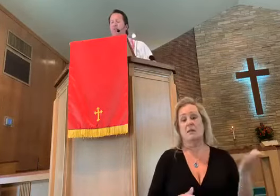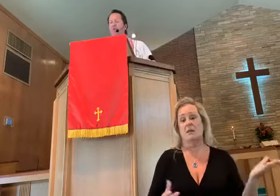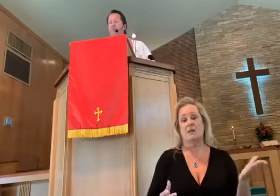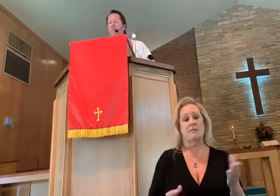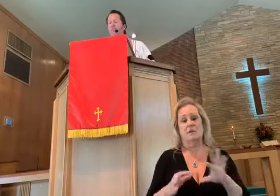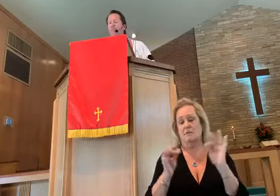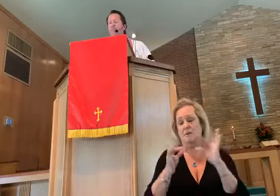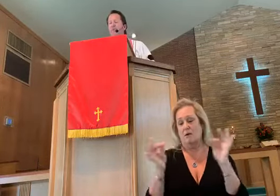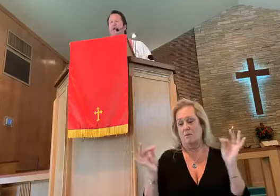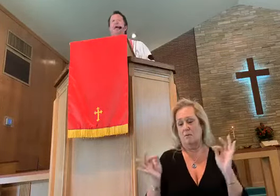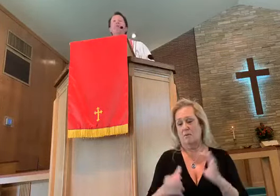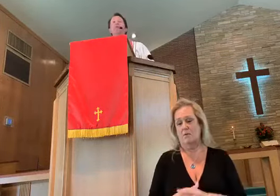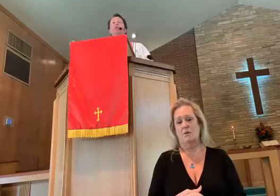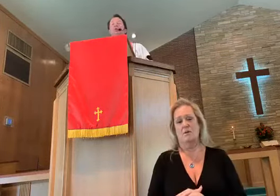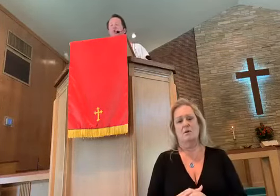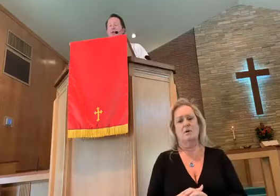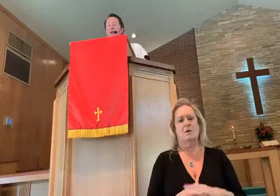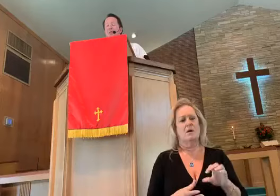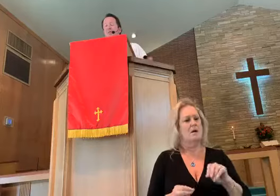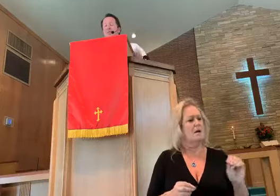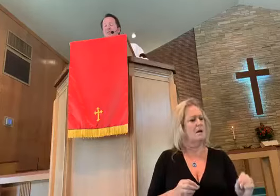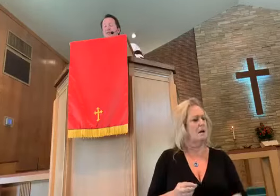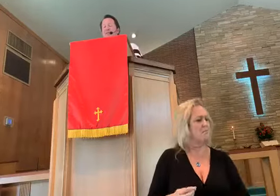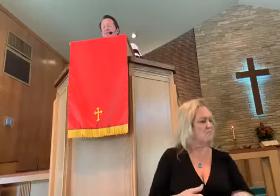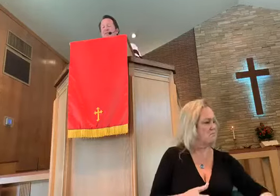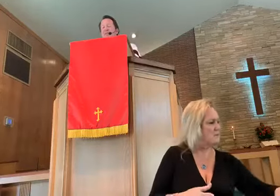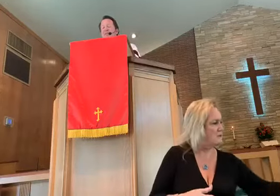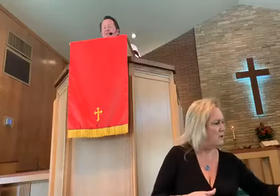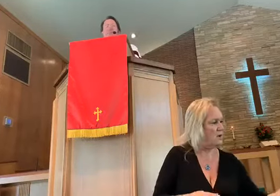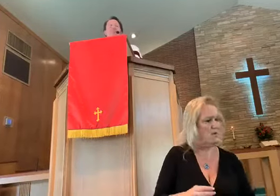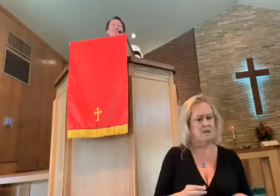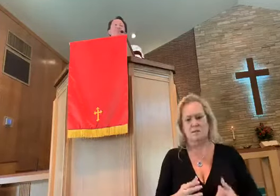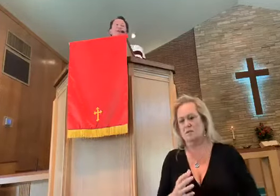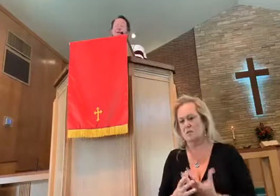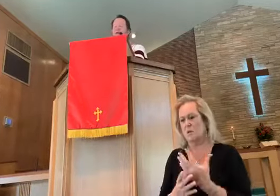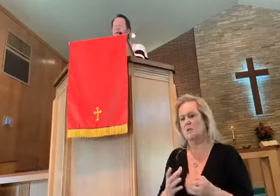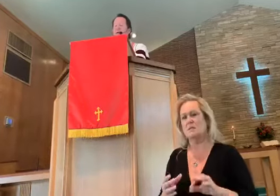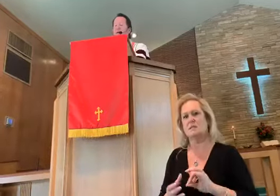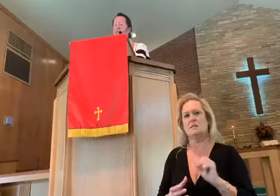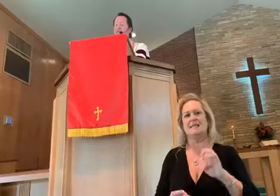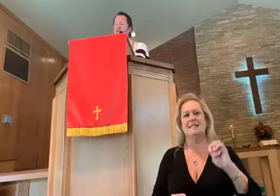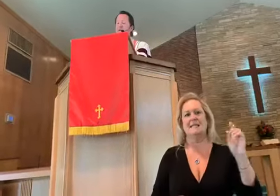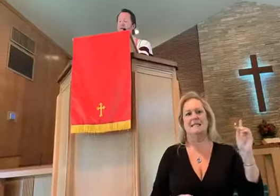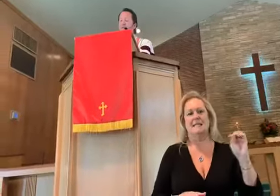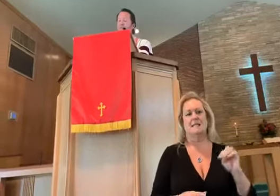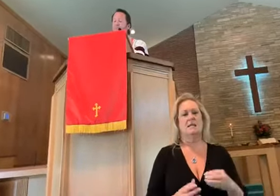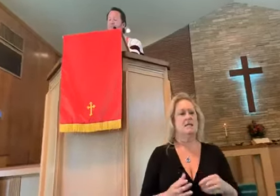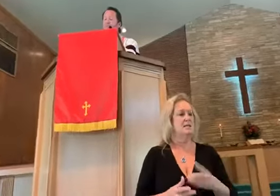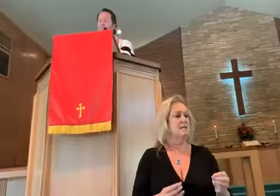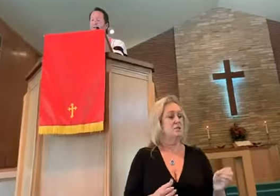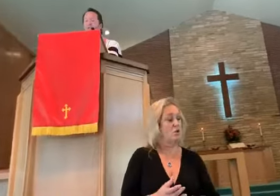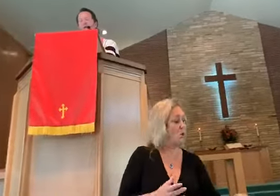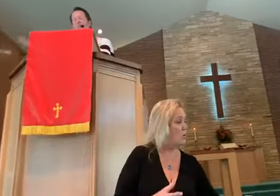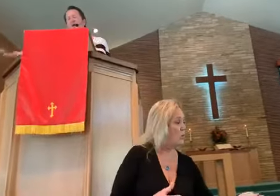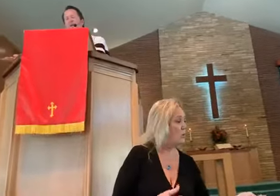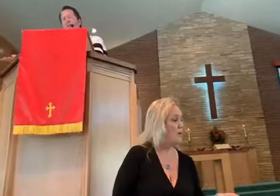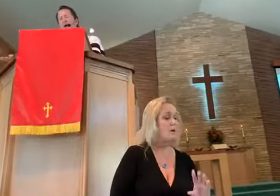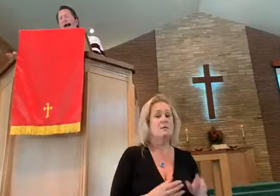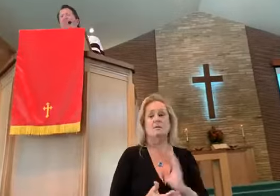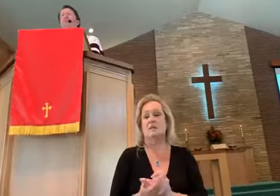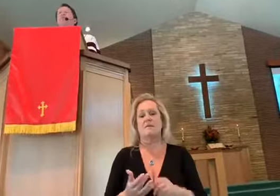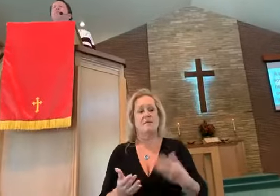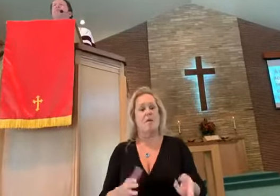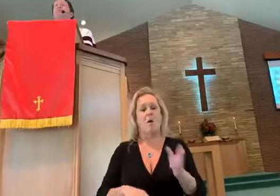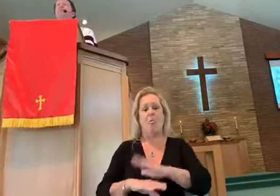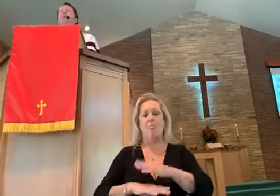a parable, "A sower went out to sow his seed. And as he sowed, some fell on the